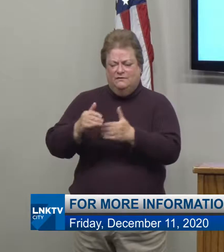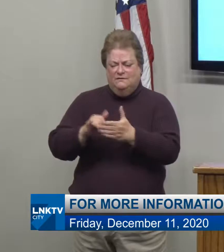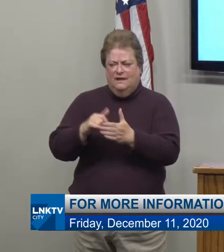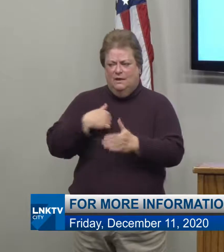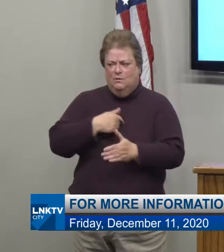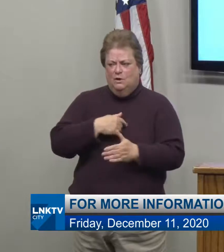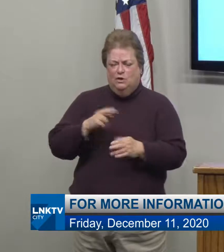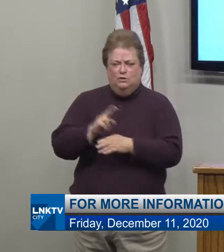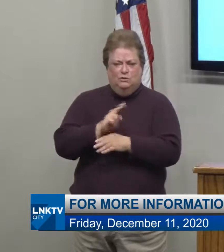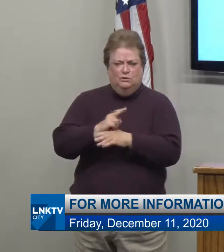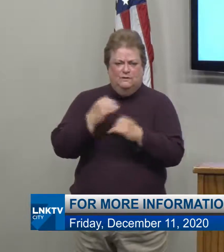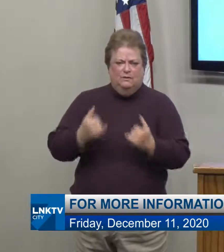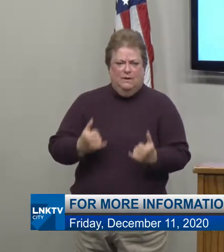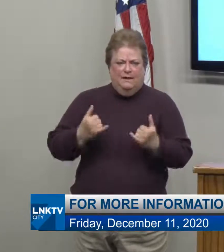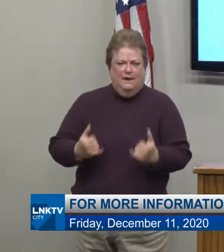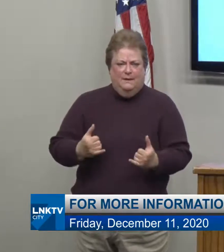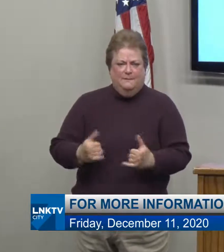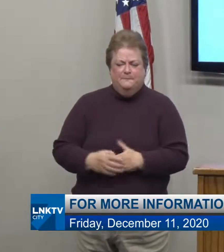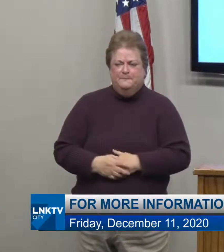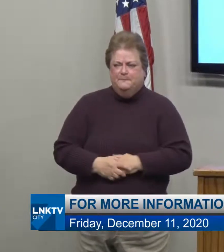now.